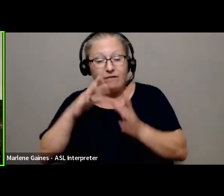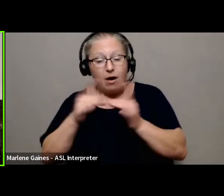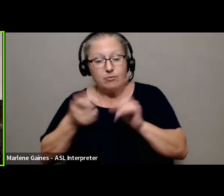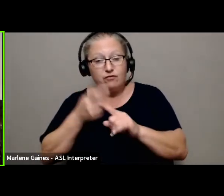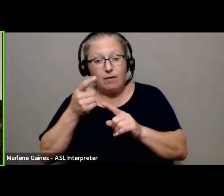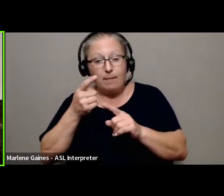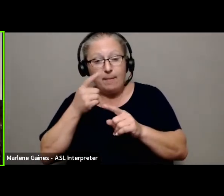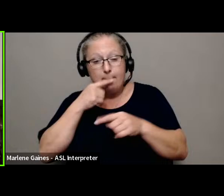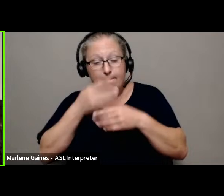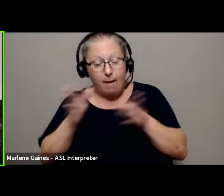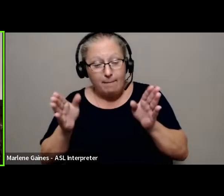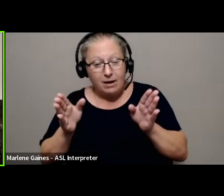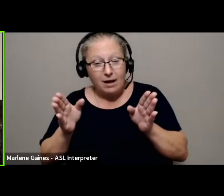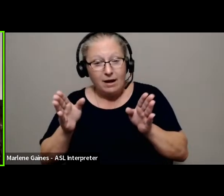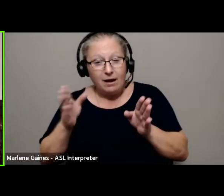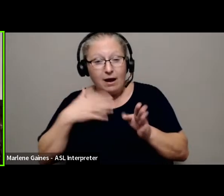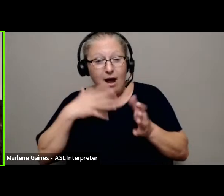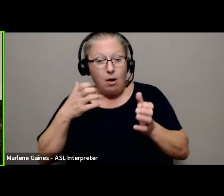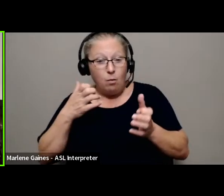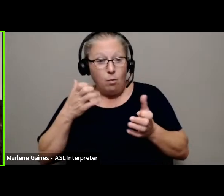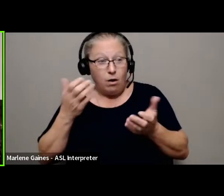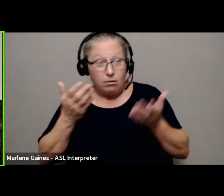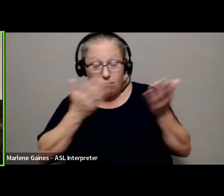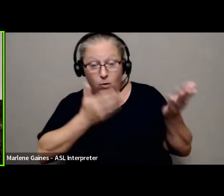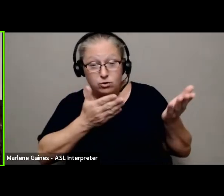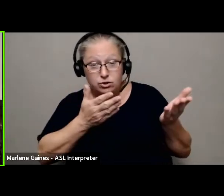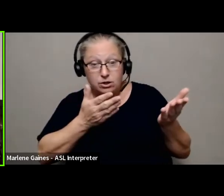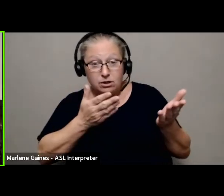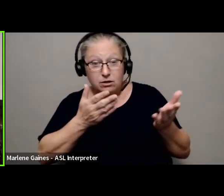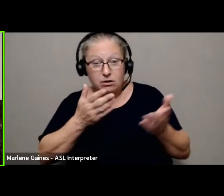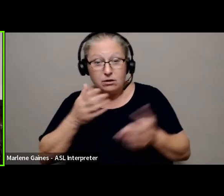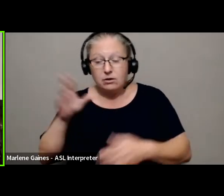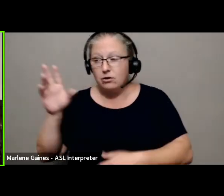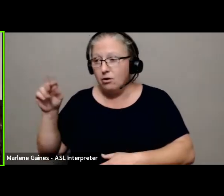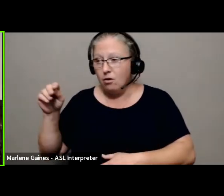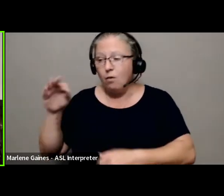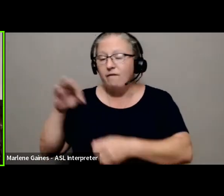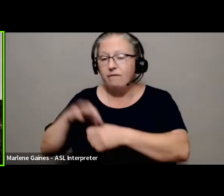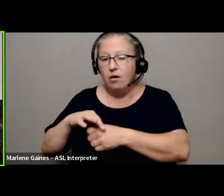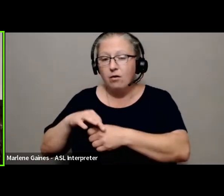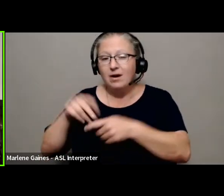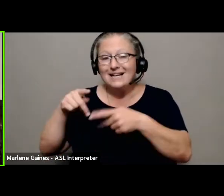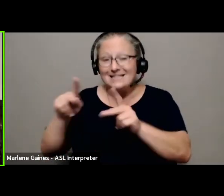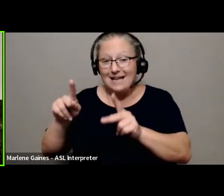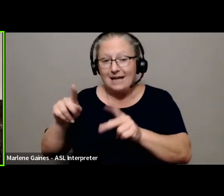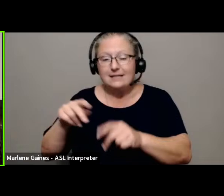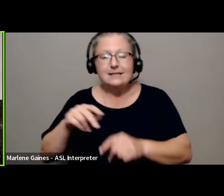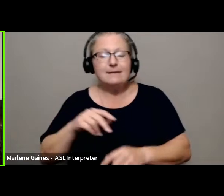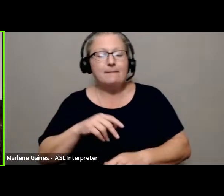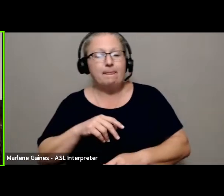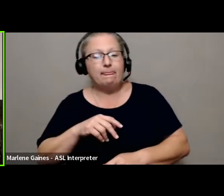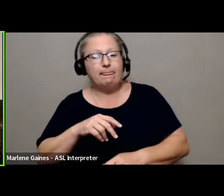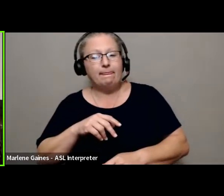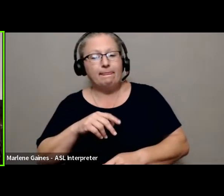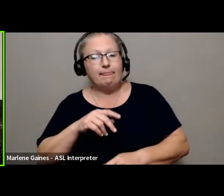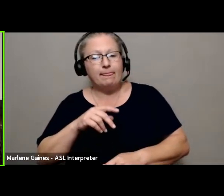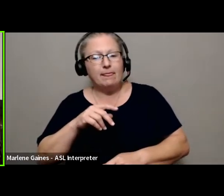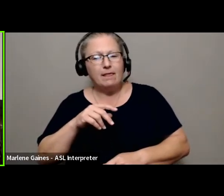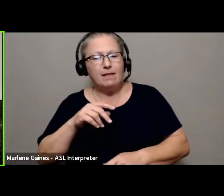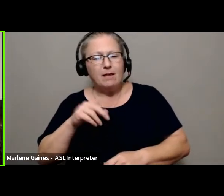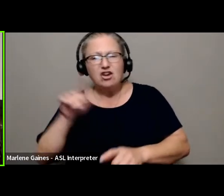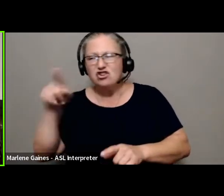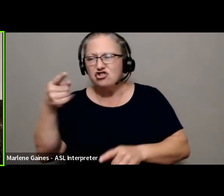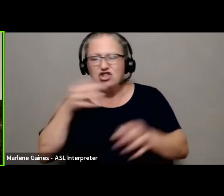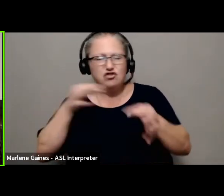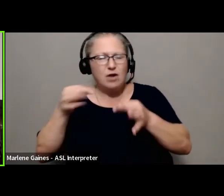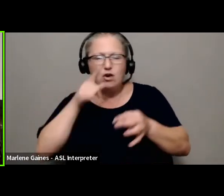public. I'd like to entertain a motion to move this. Oh, to move consent. Yeah. Don't we have to direction? Don't we Just have to direction.